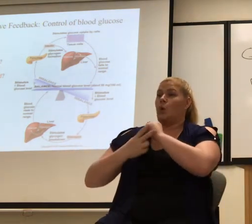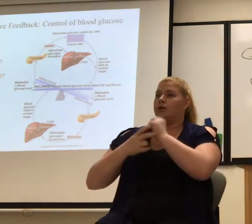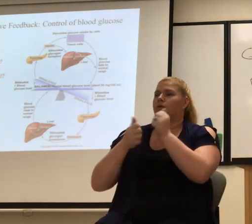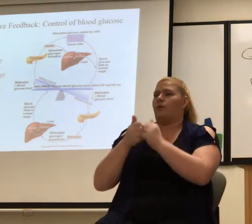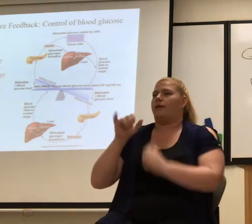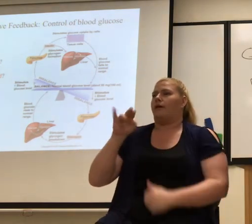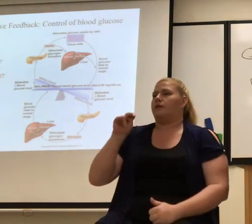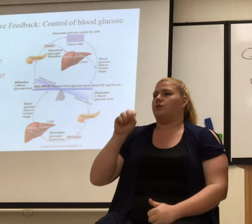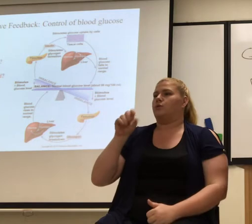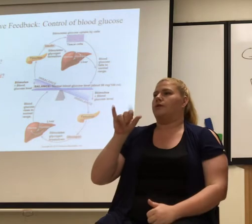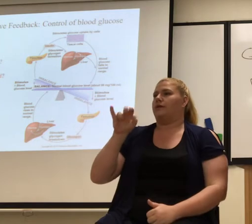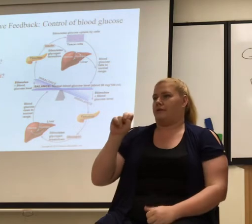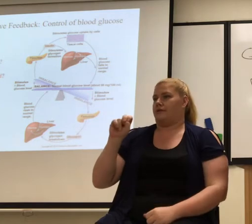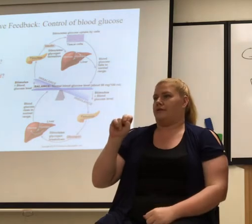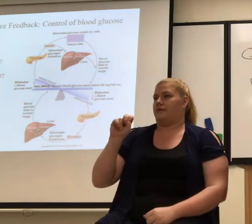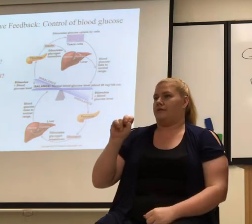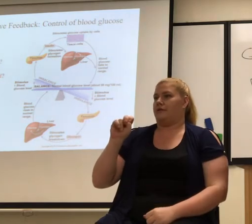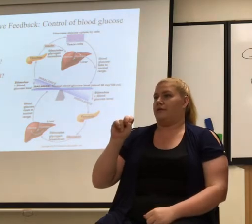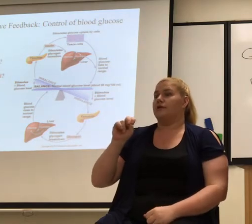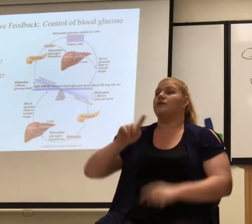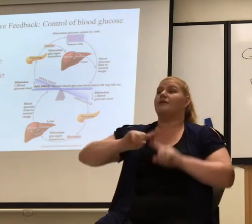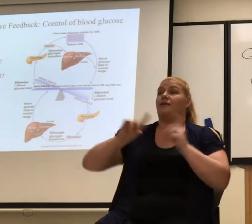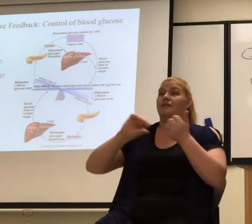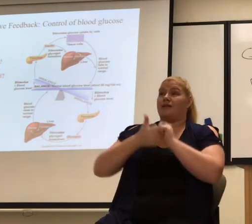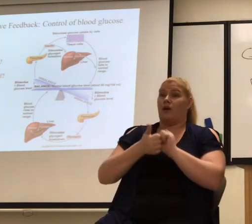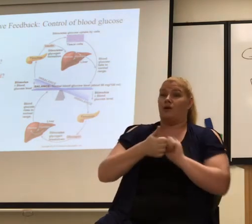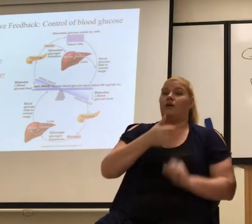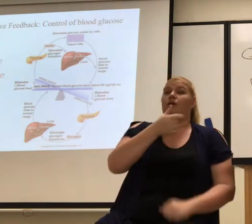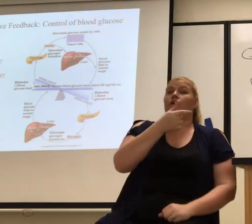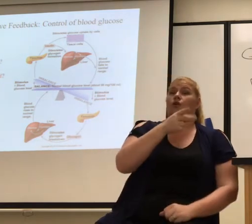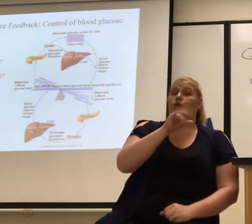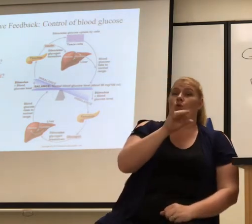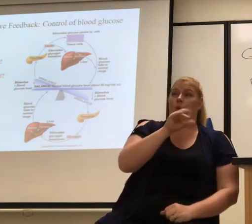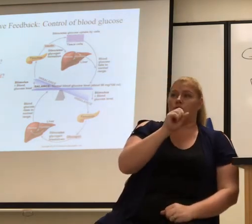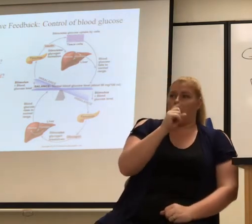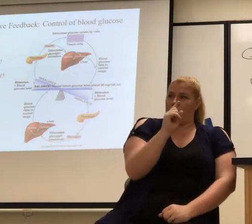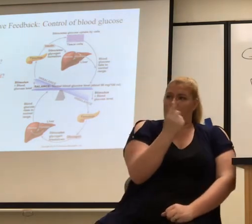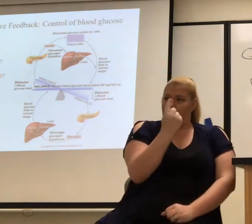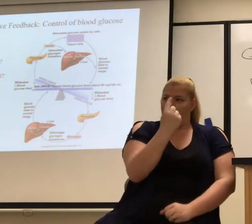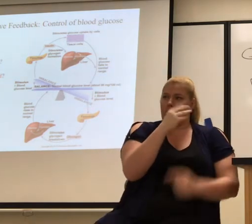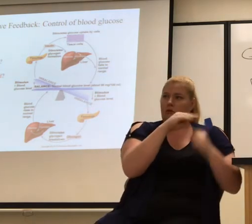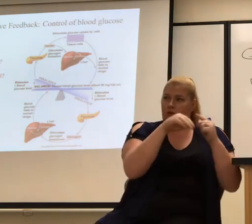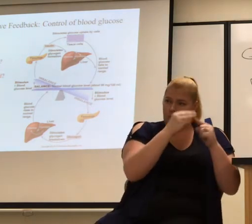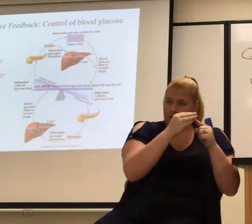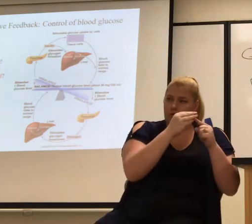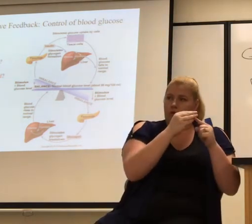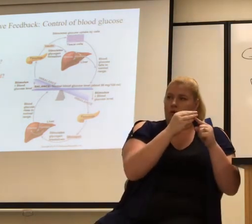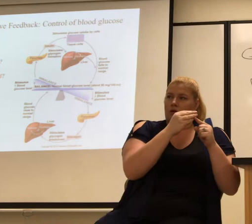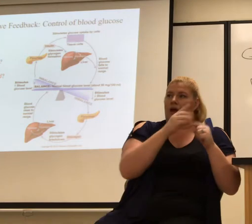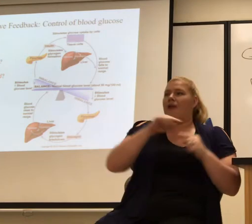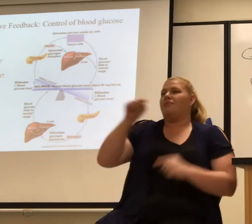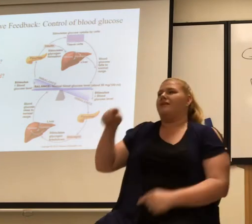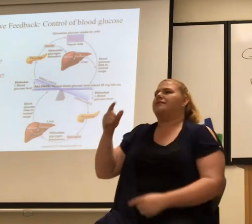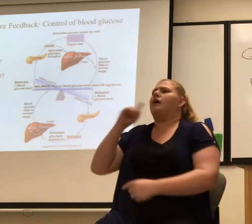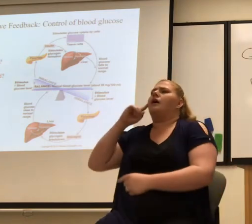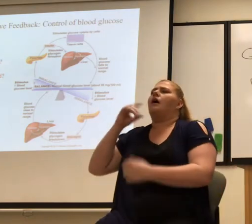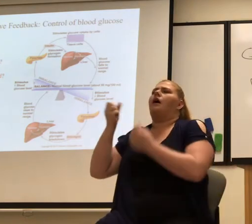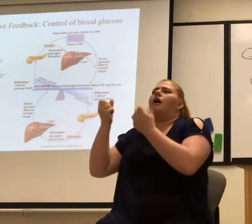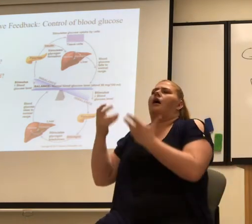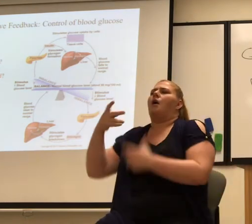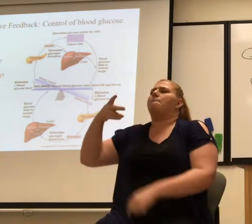between glucose, which is a monomer, and glycogen, which is I guess you call it a polymer.